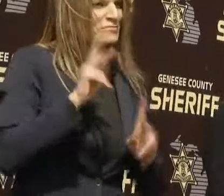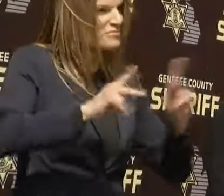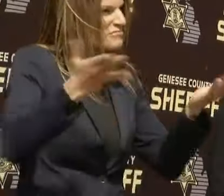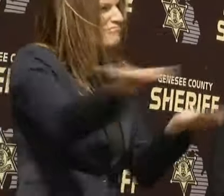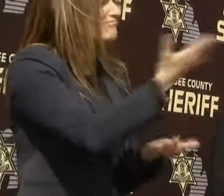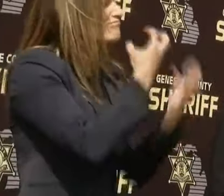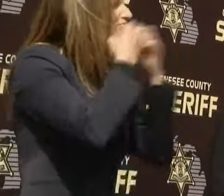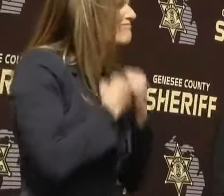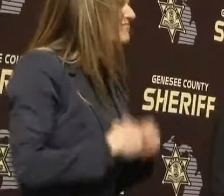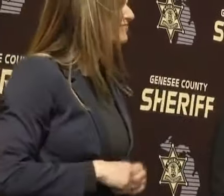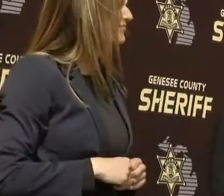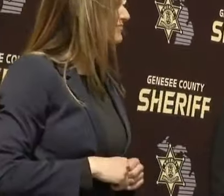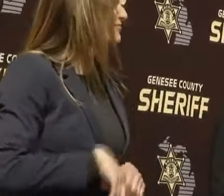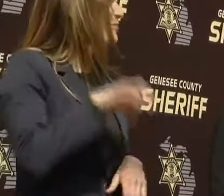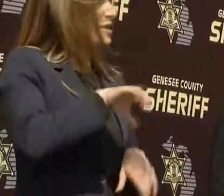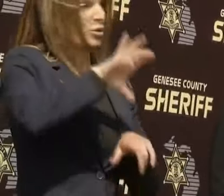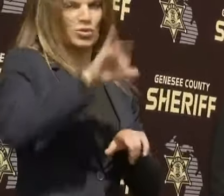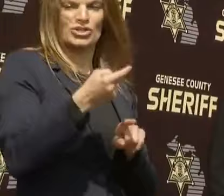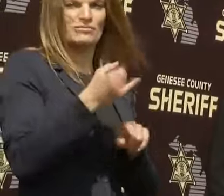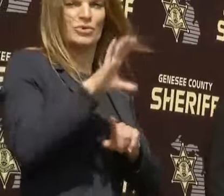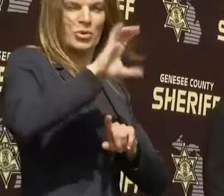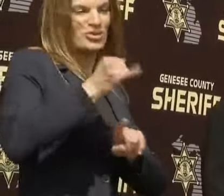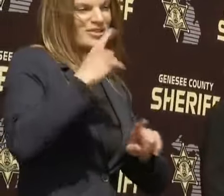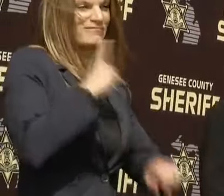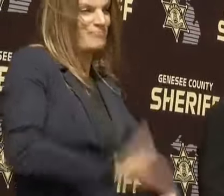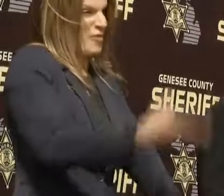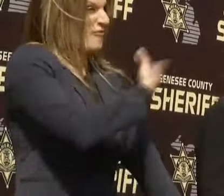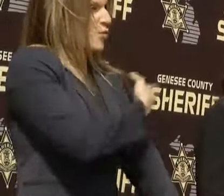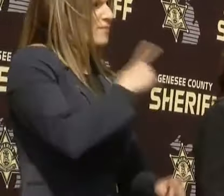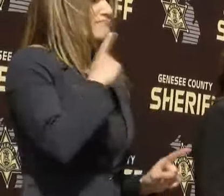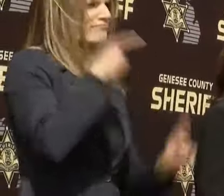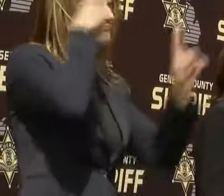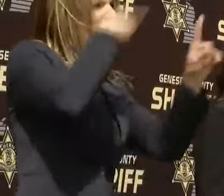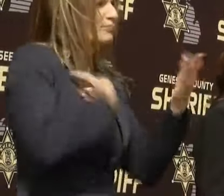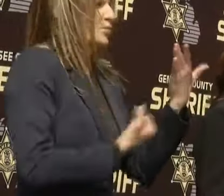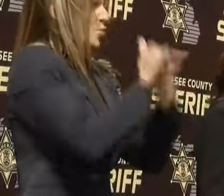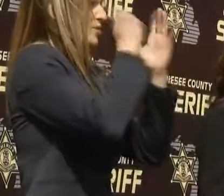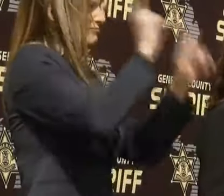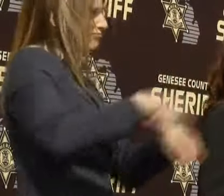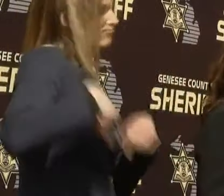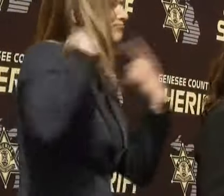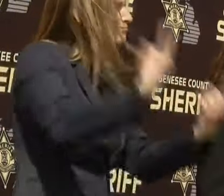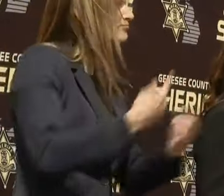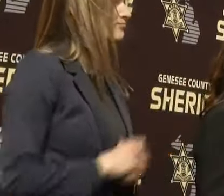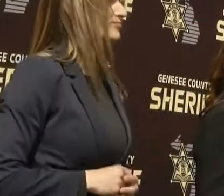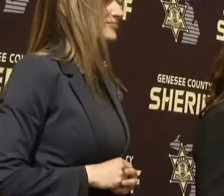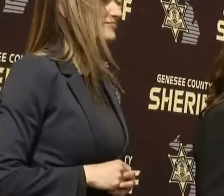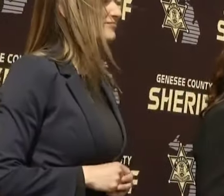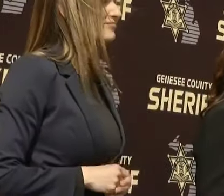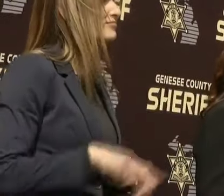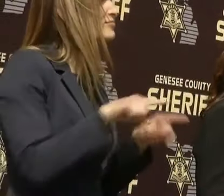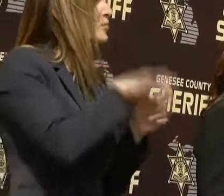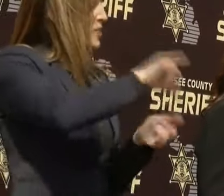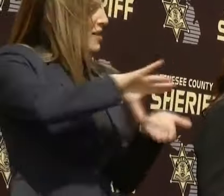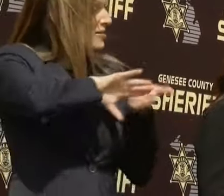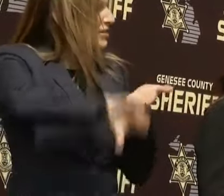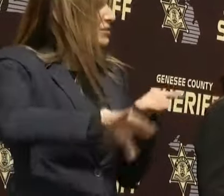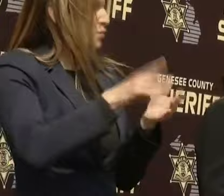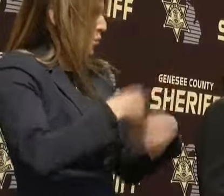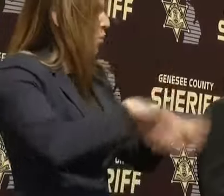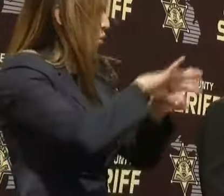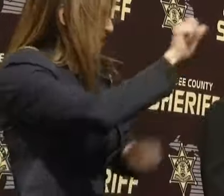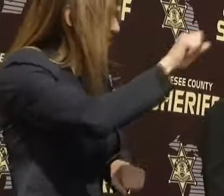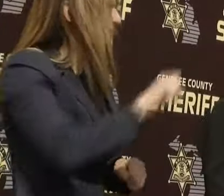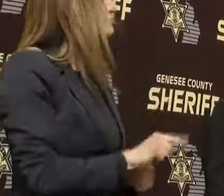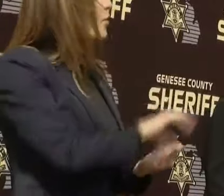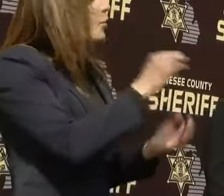Criminal justice reform has been a priority of my administration from day one. In addition to expungement, we've